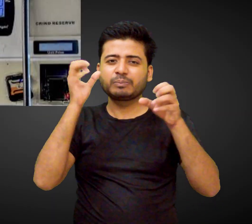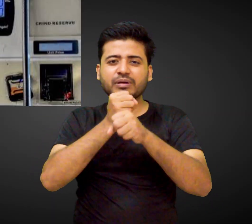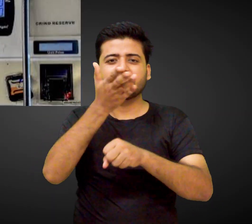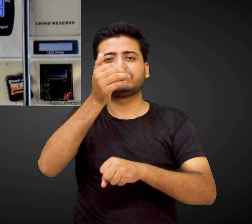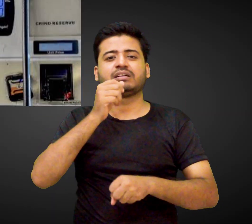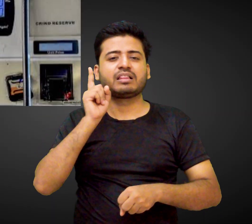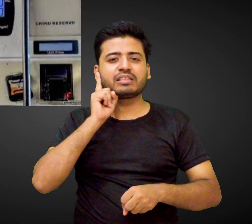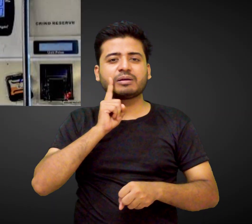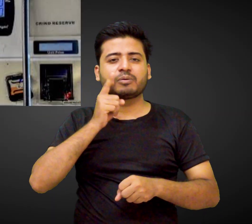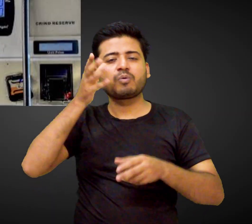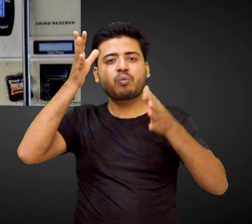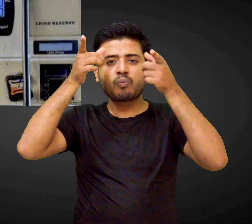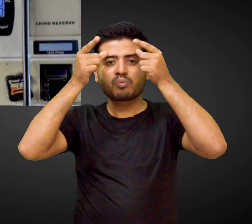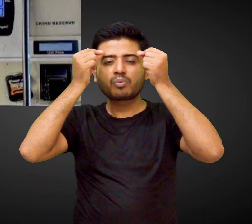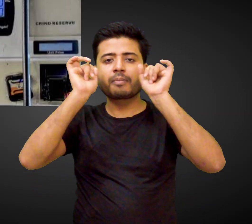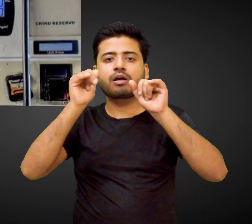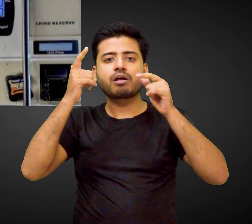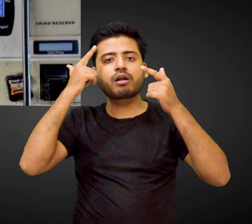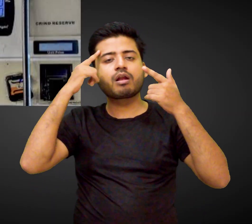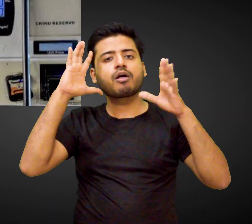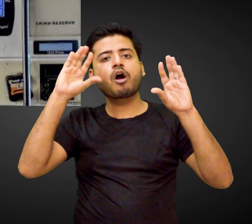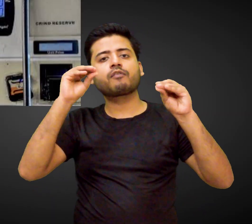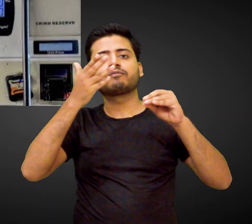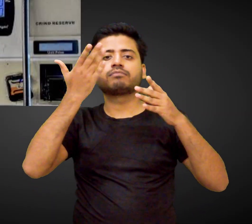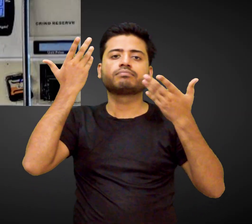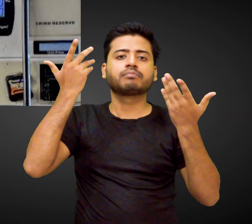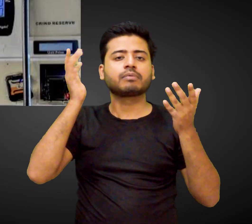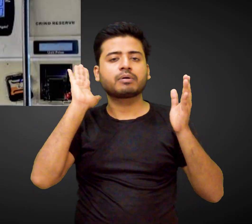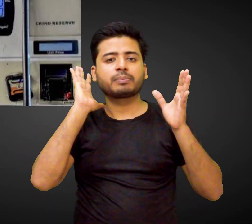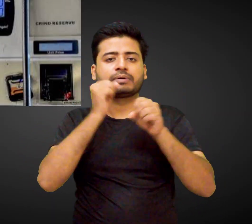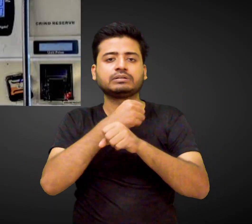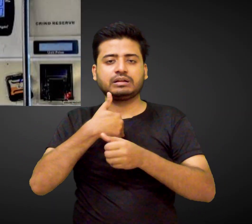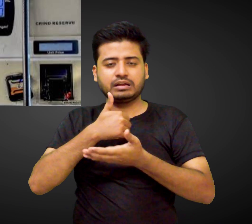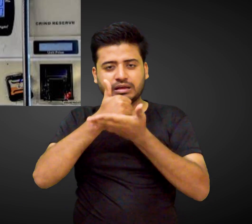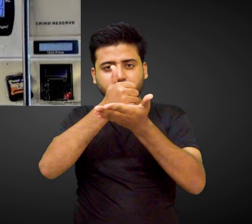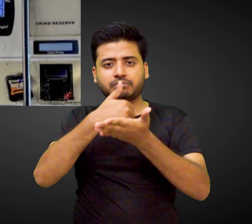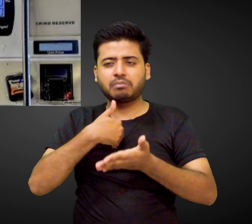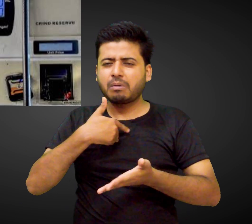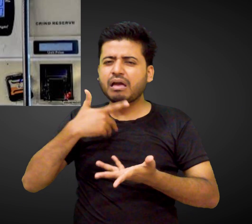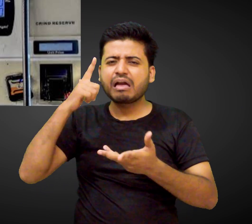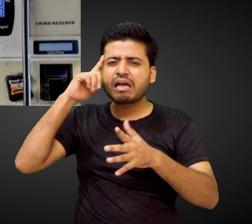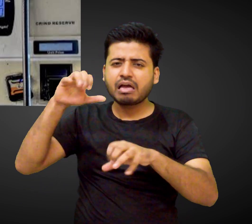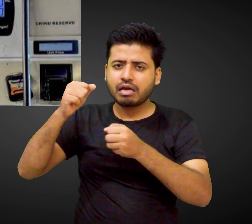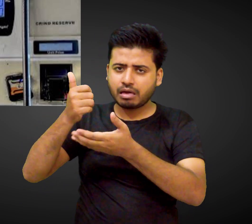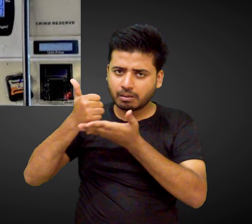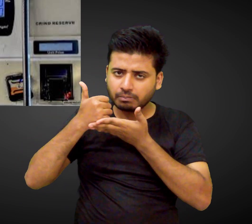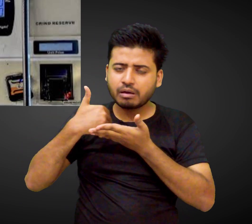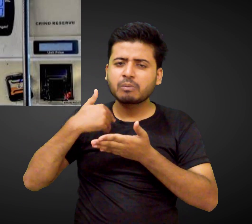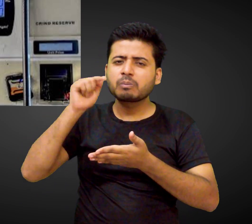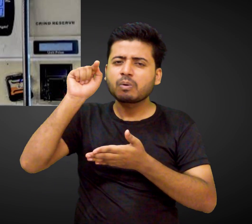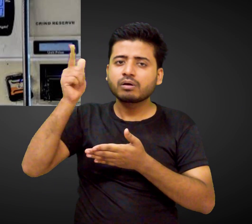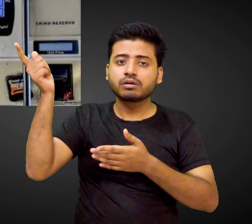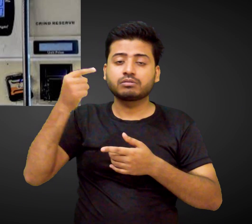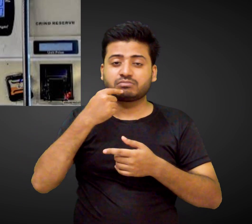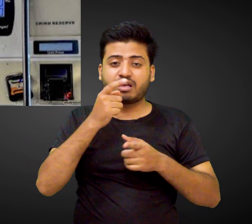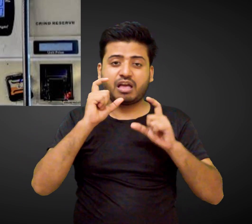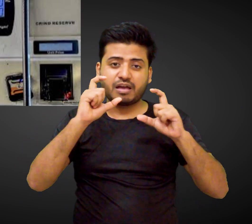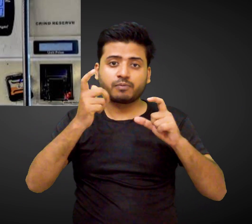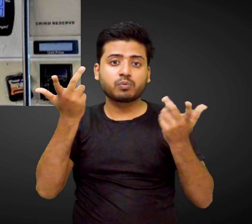your foot on the accelerator. Avoid excessive idling. Don't let your car sit idle for more than a minute. Modern cars